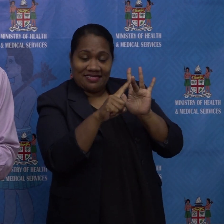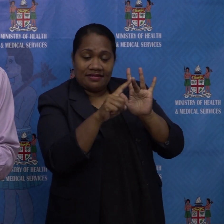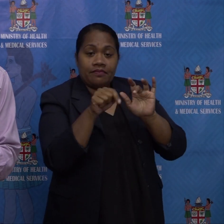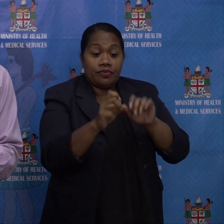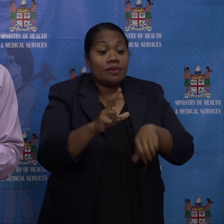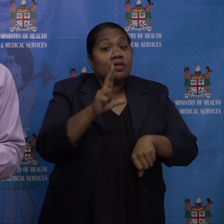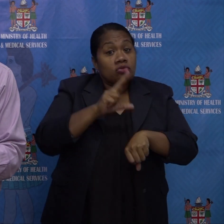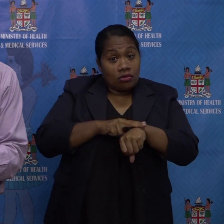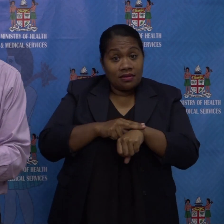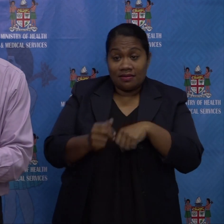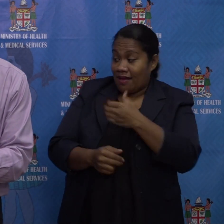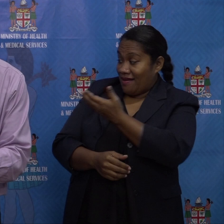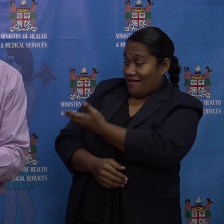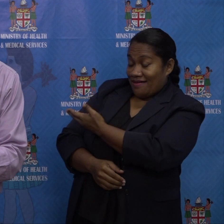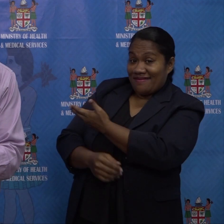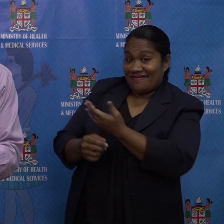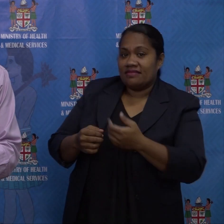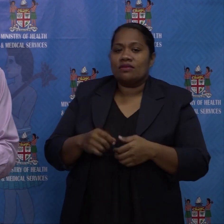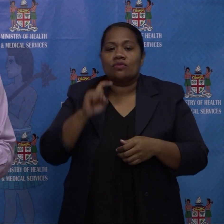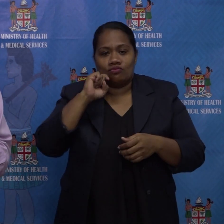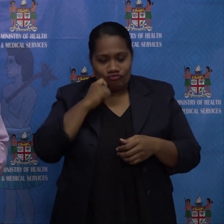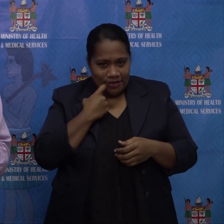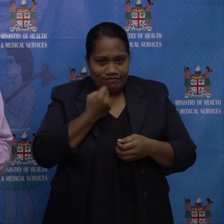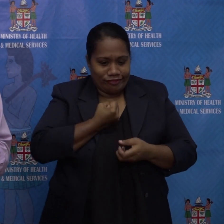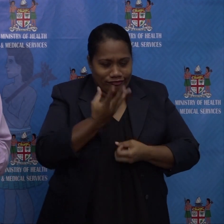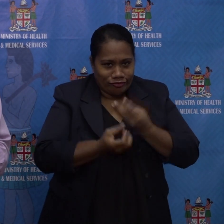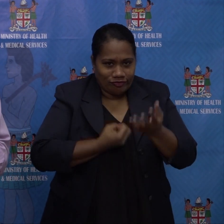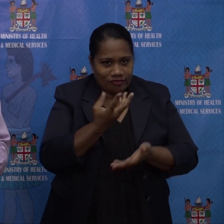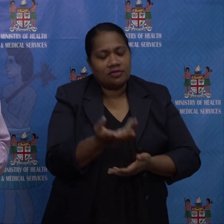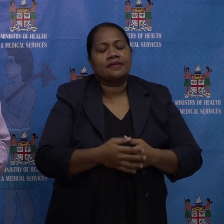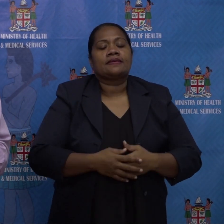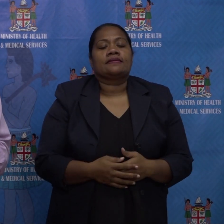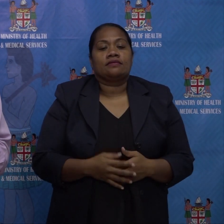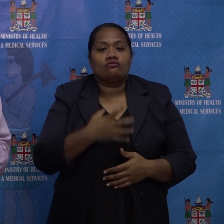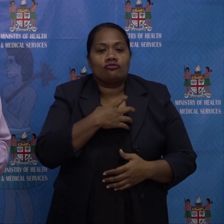Dr. Alicia will cover the details of these 2 cases in a moment.